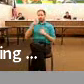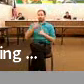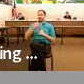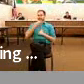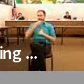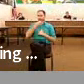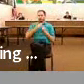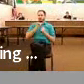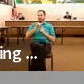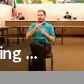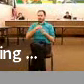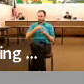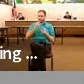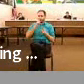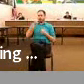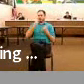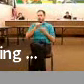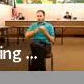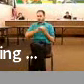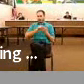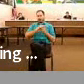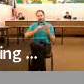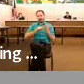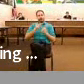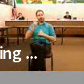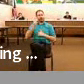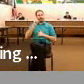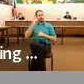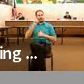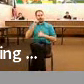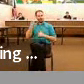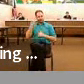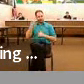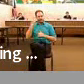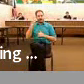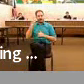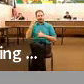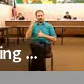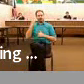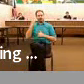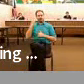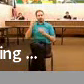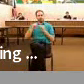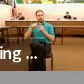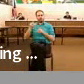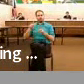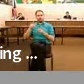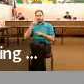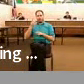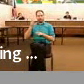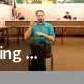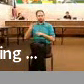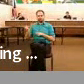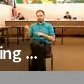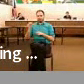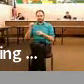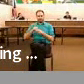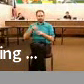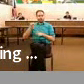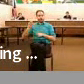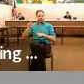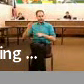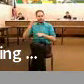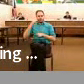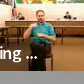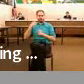expert in this field in car wash and all that, he apparently doesn't know more than the people in public or in social media, because